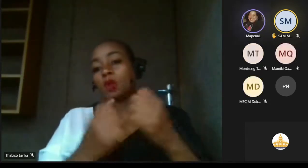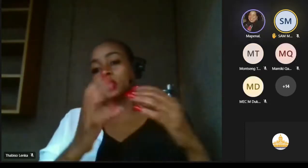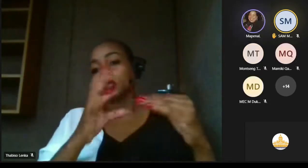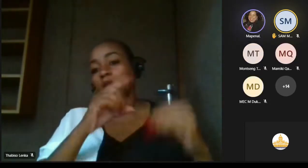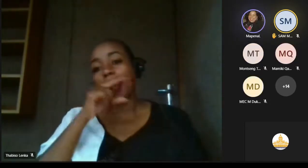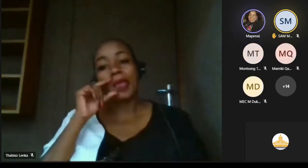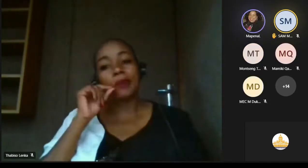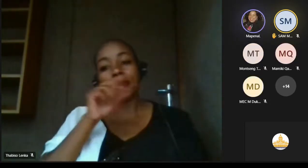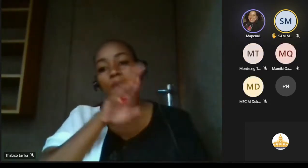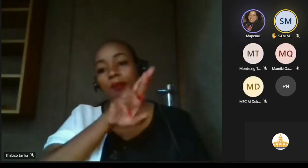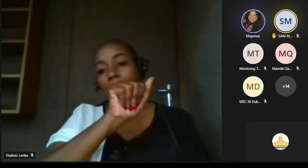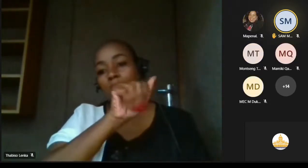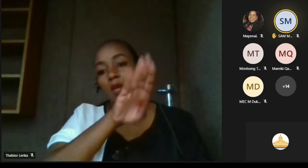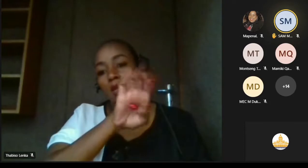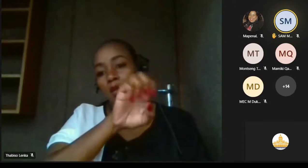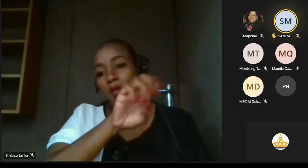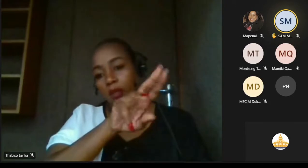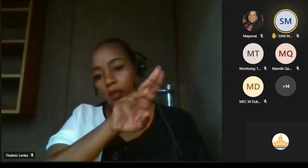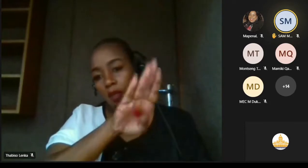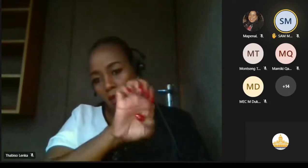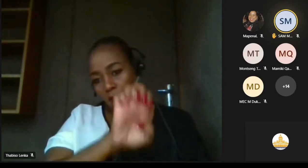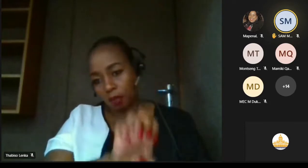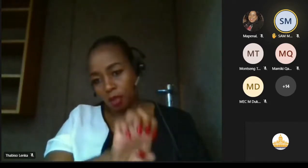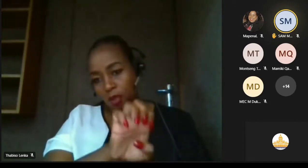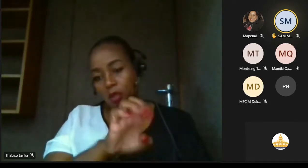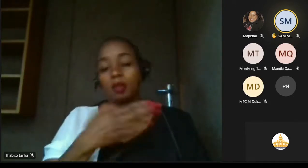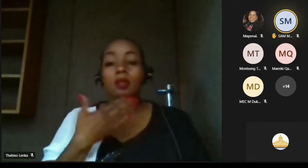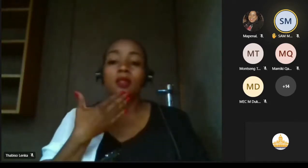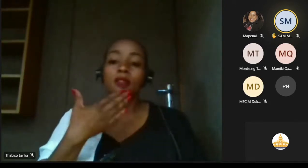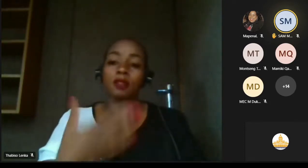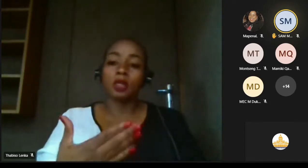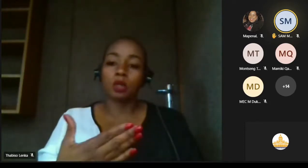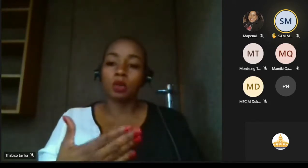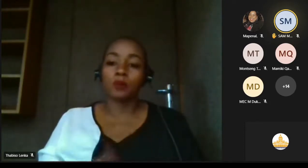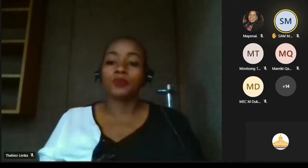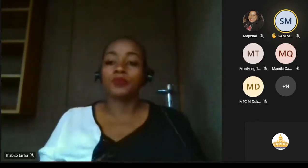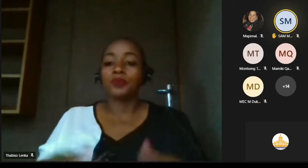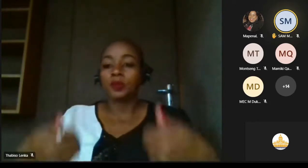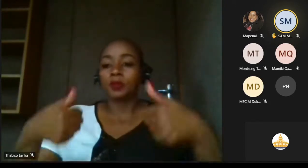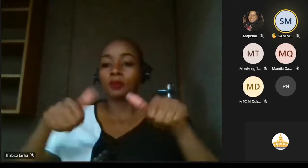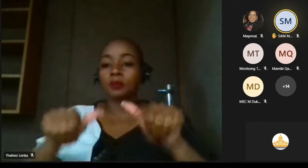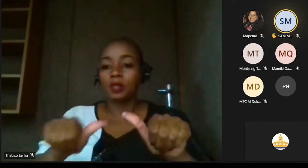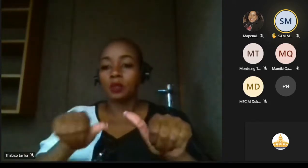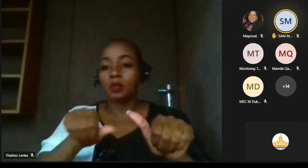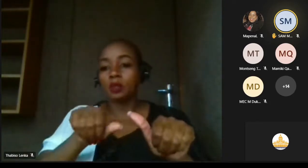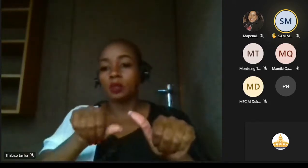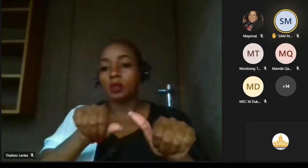Honorable Khadebe. Thank you. Thank you. Honorable MEC Dukwane.